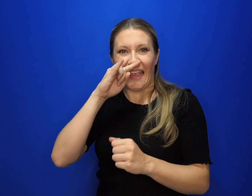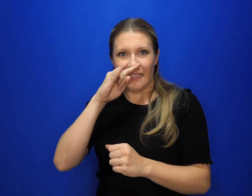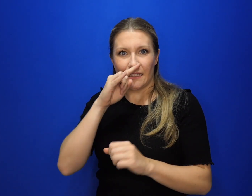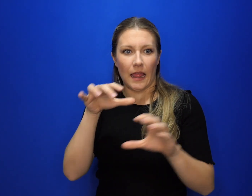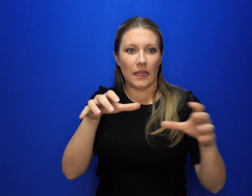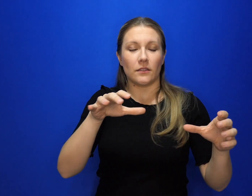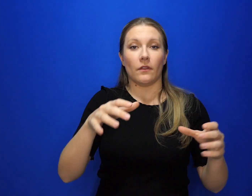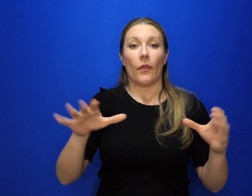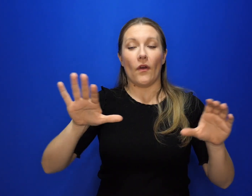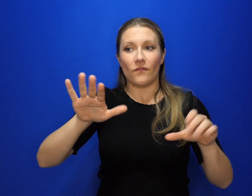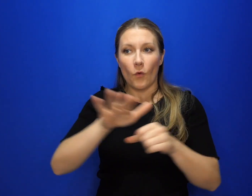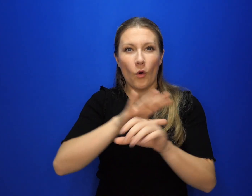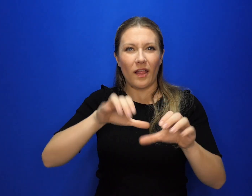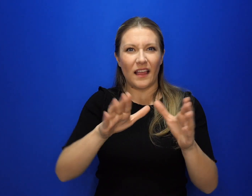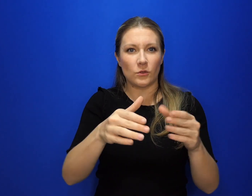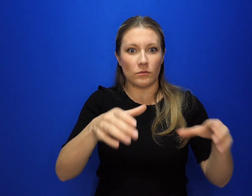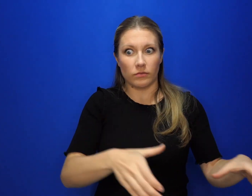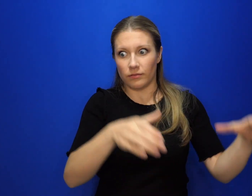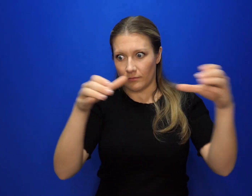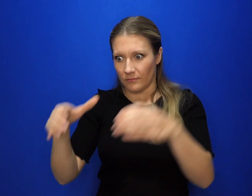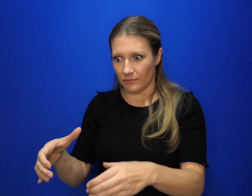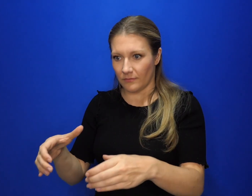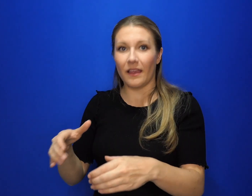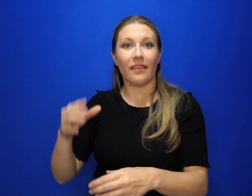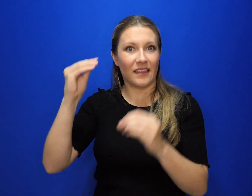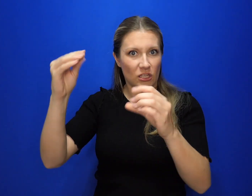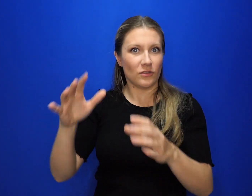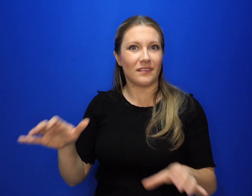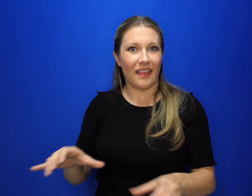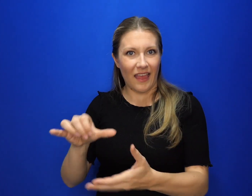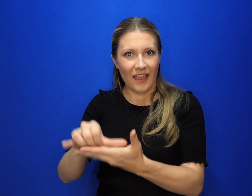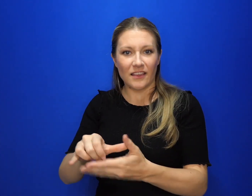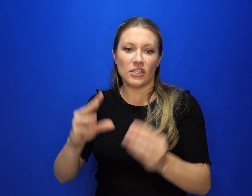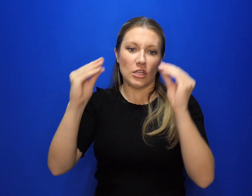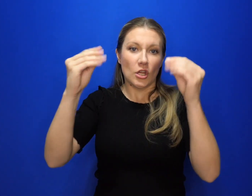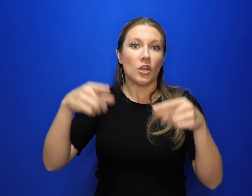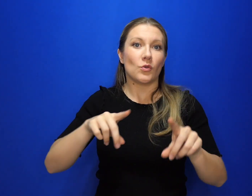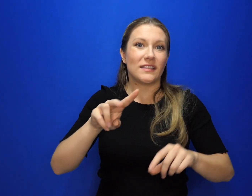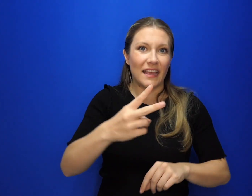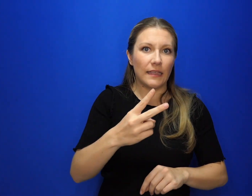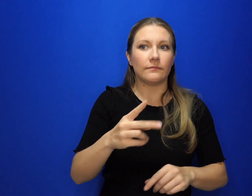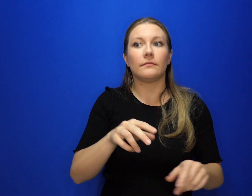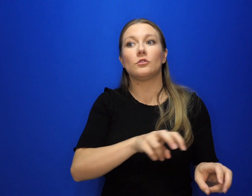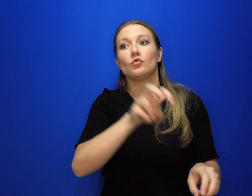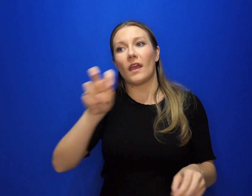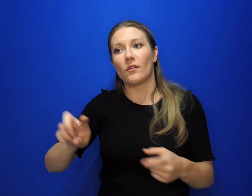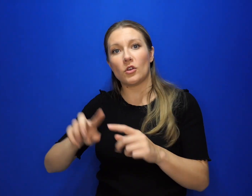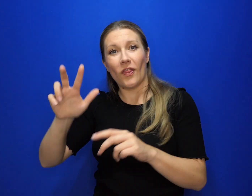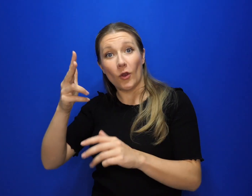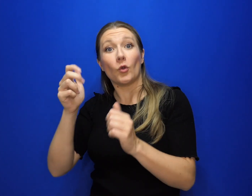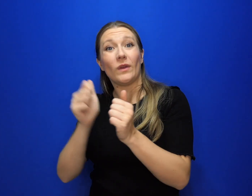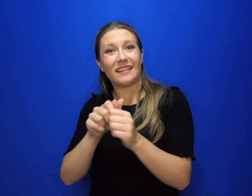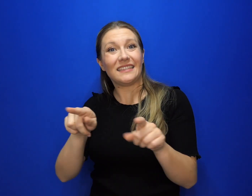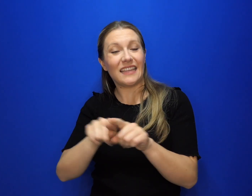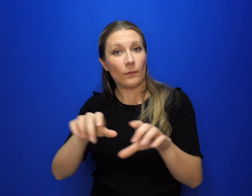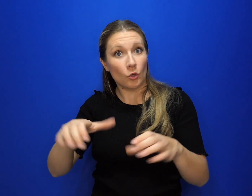kids. Okay. And so she did that. Mm-hmm. She taught the kids in second grade, went to third grade, and